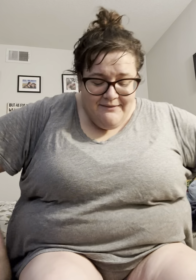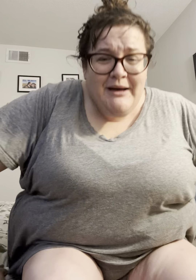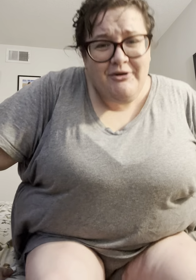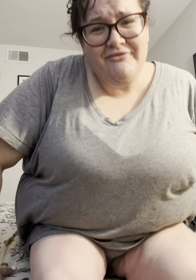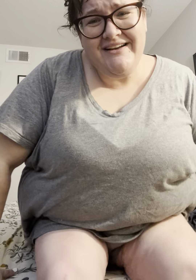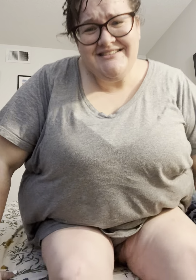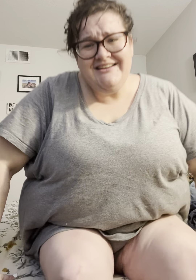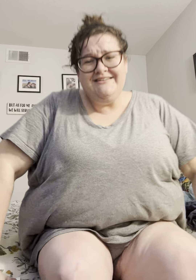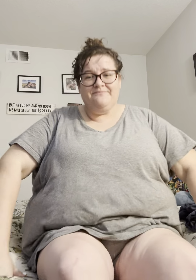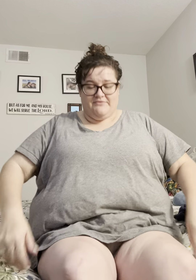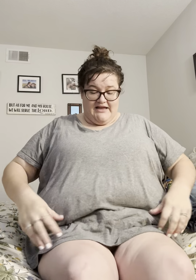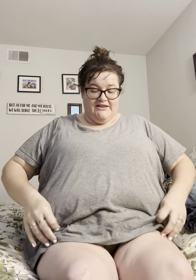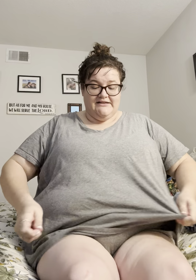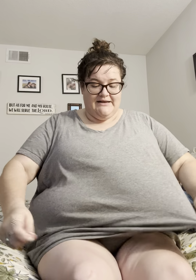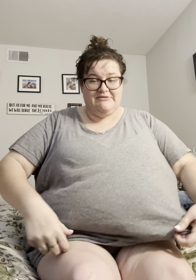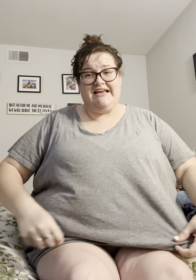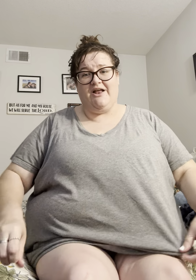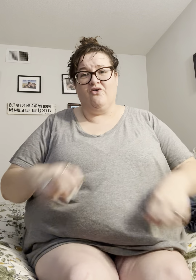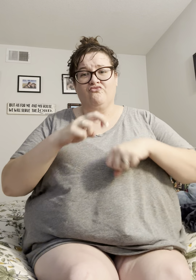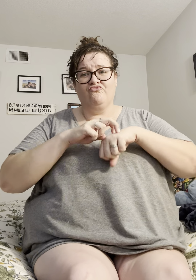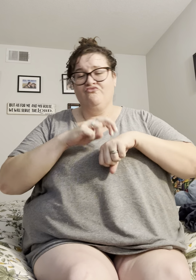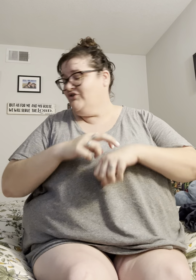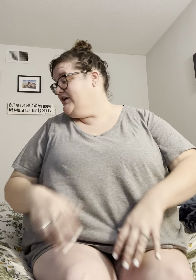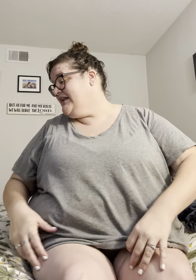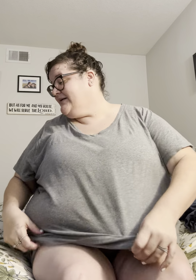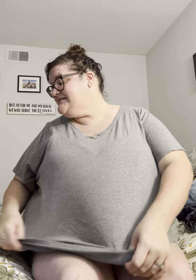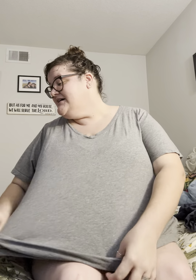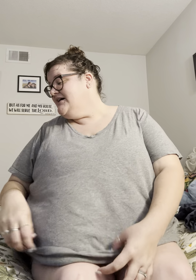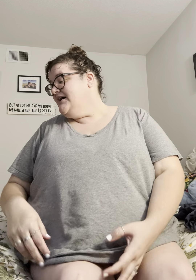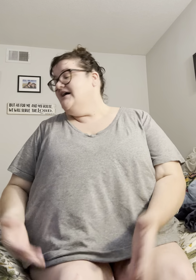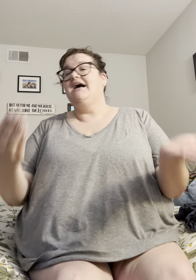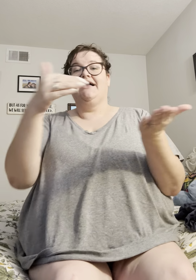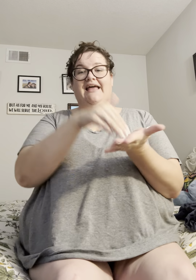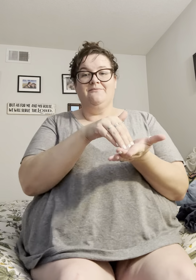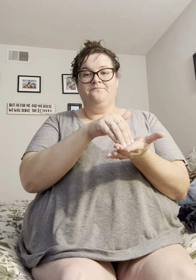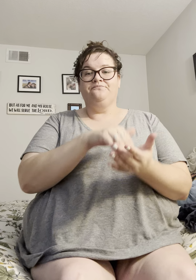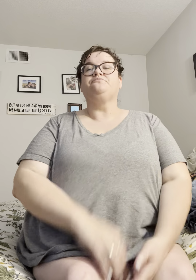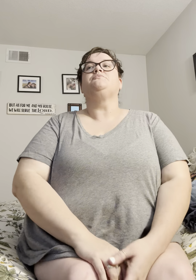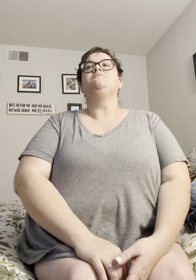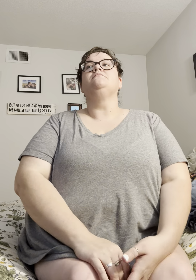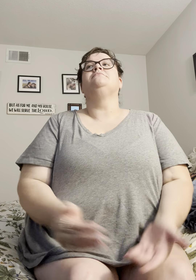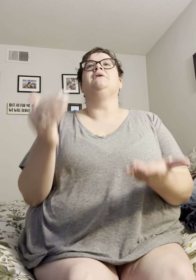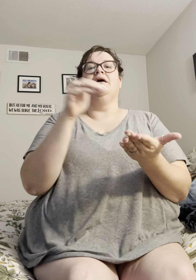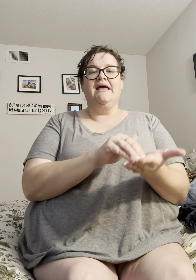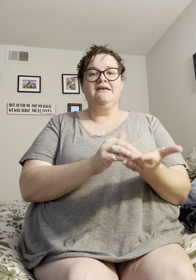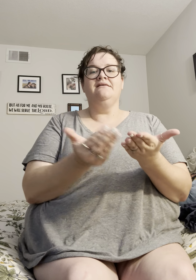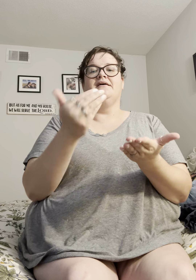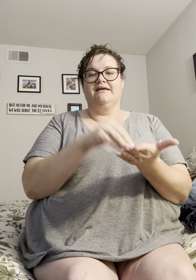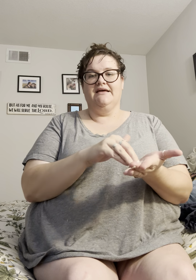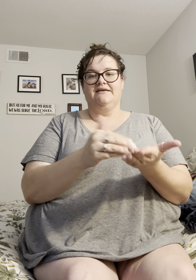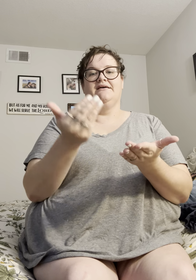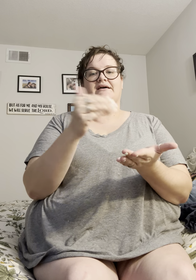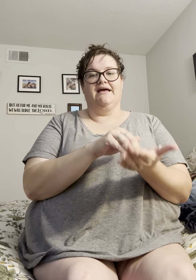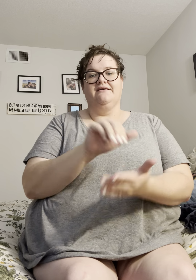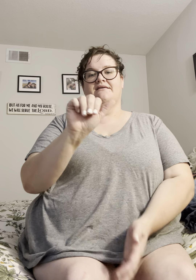not perfect. I look like a potato. Anyways, again, again, again, again,